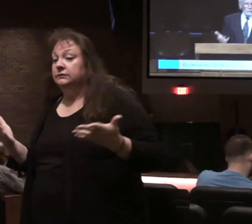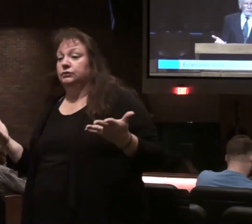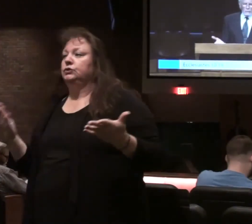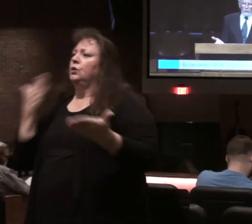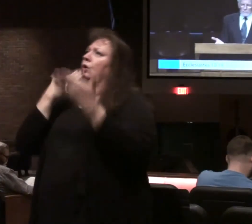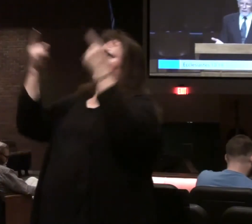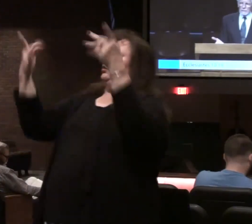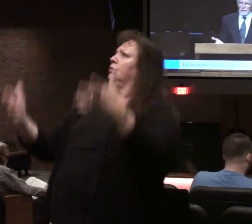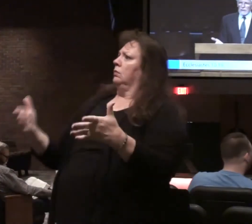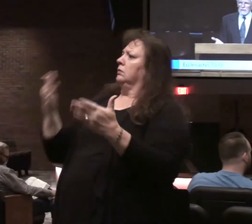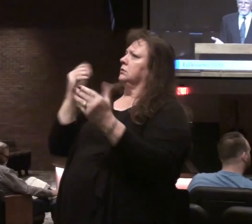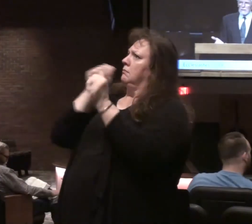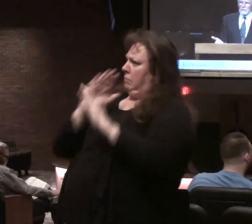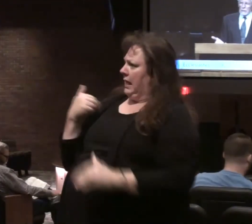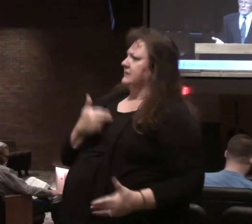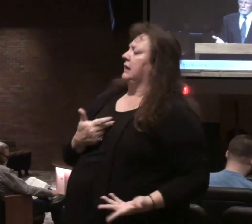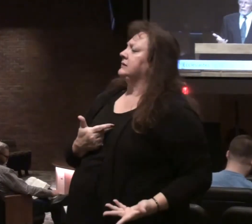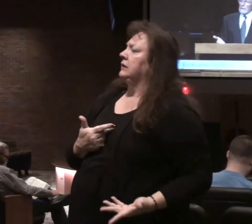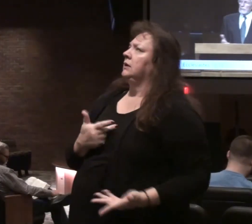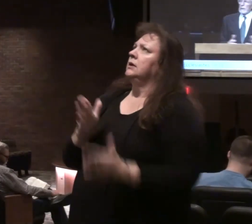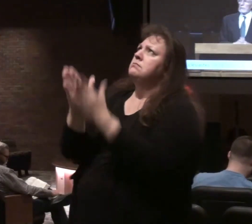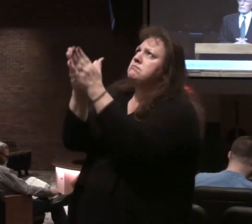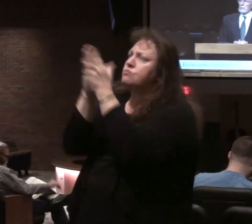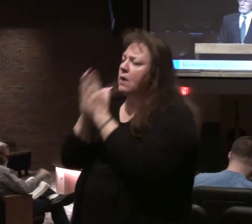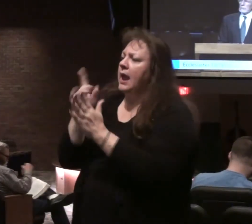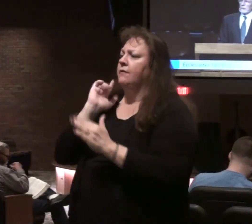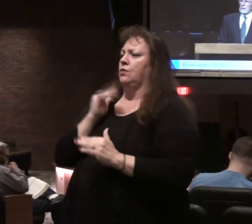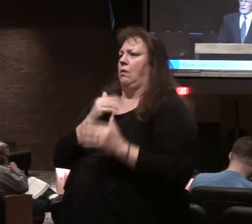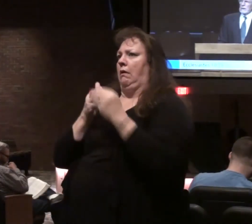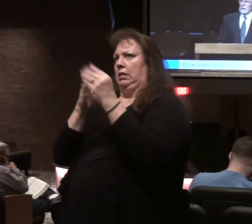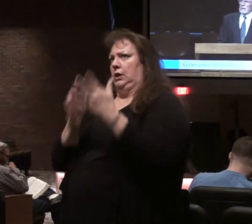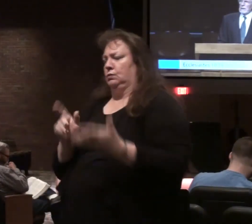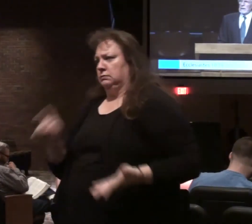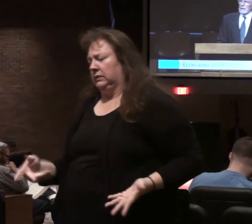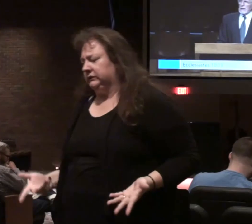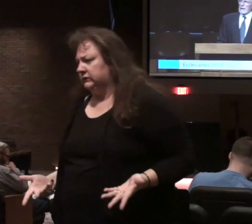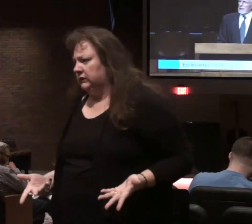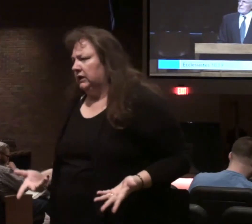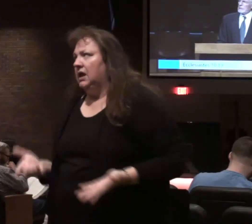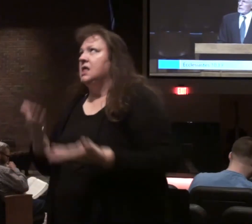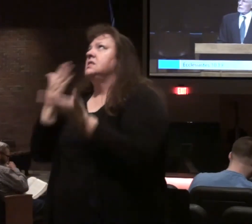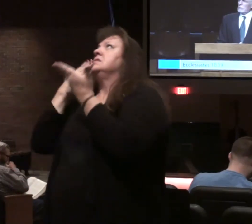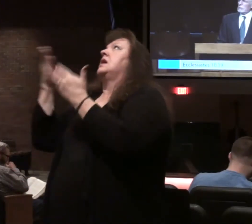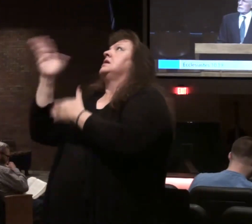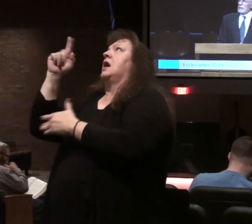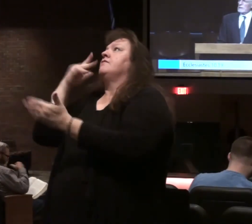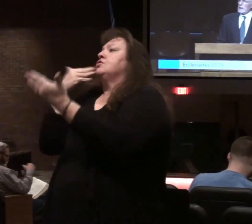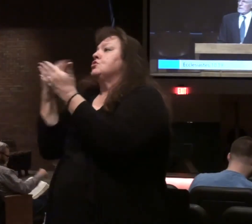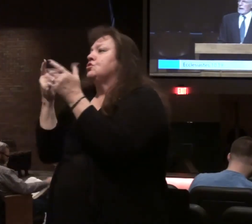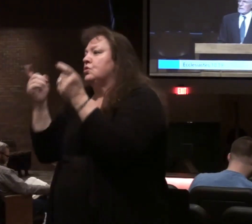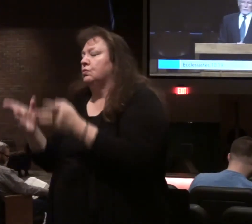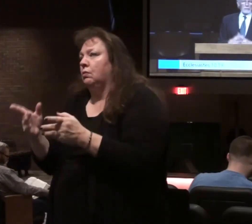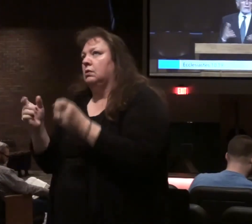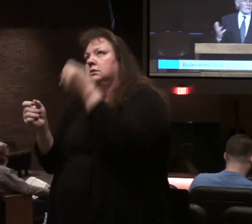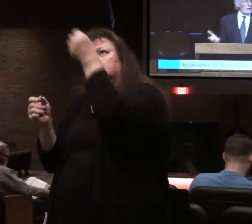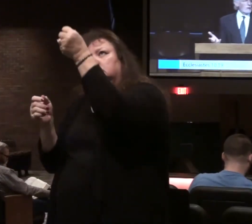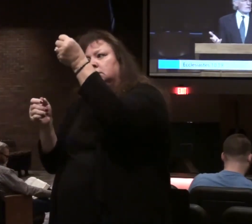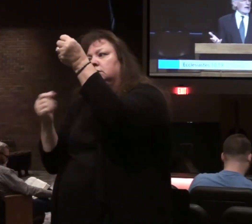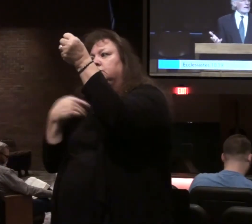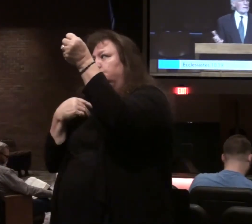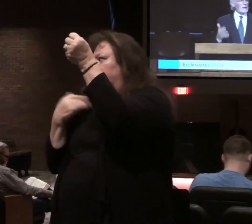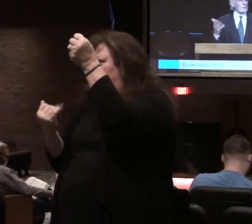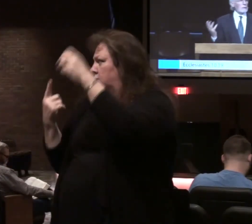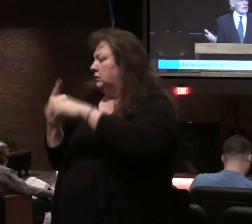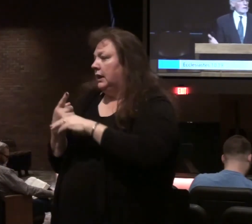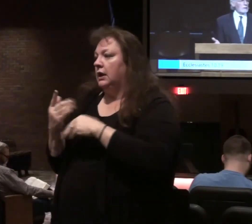So good rulers are a blessing. We should pray for those rulers. Thank God for the rulers He's given us to bring us to this